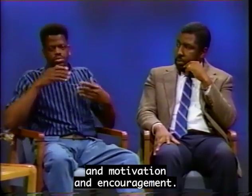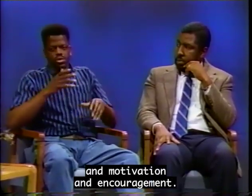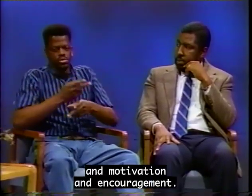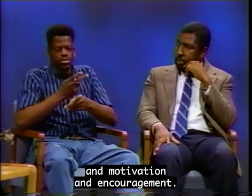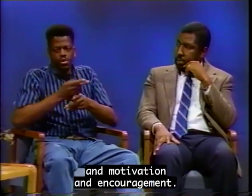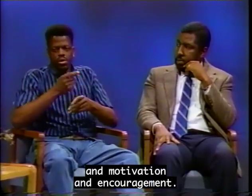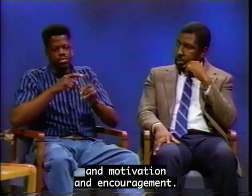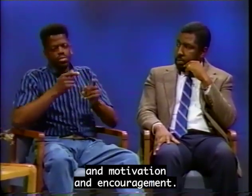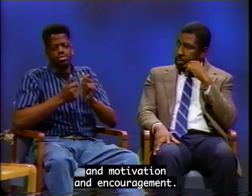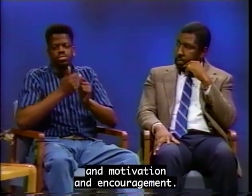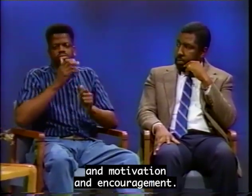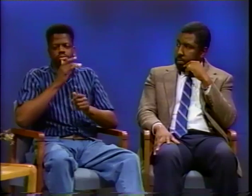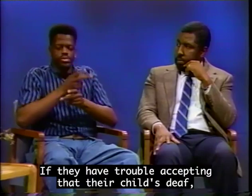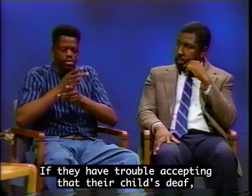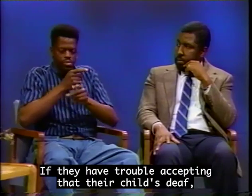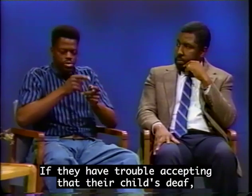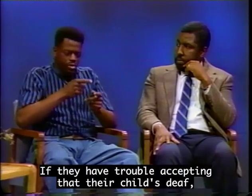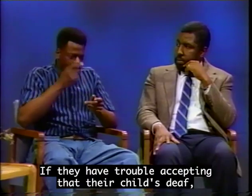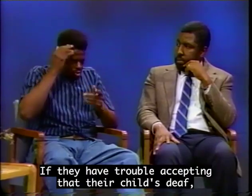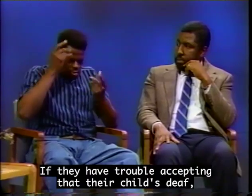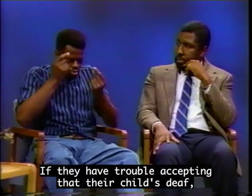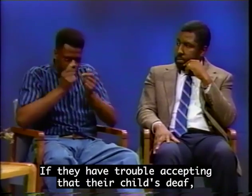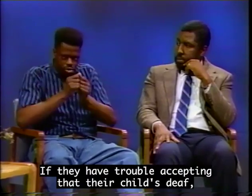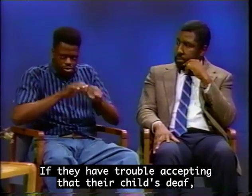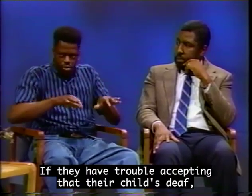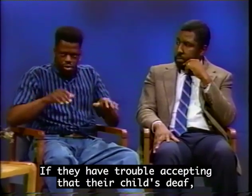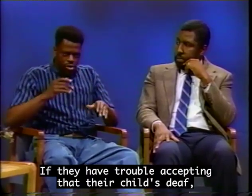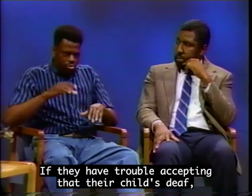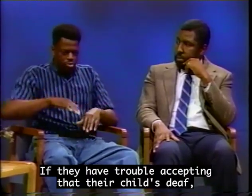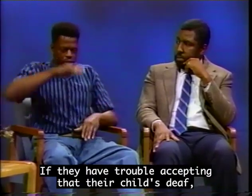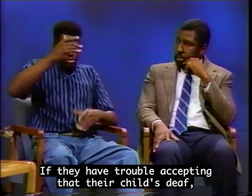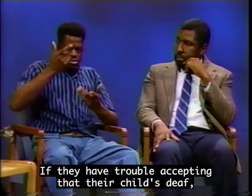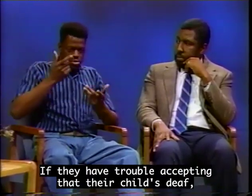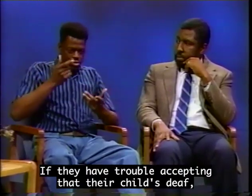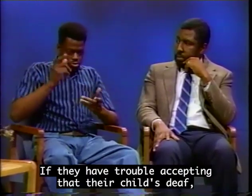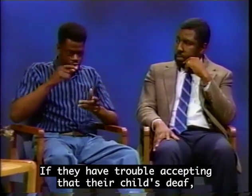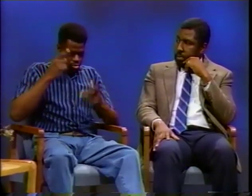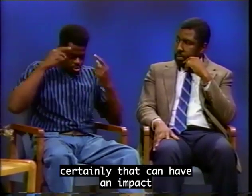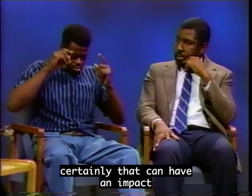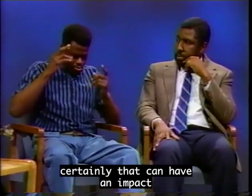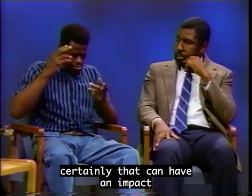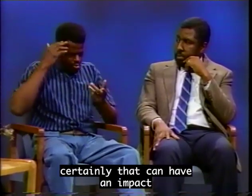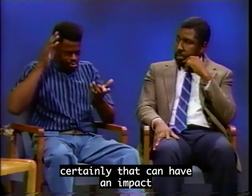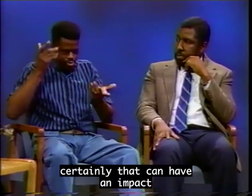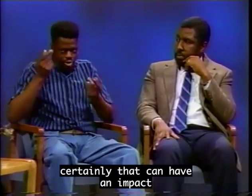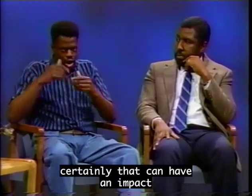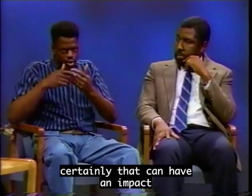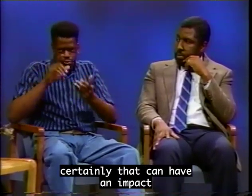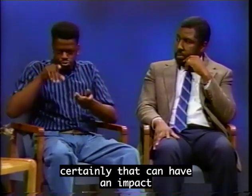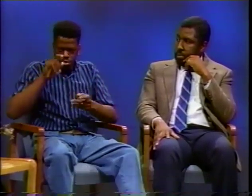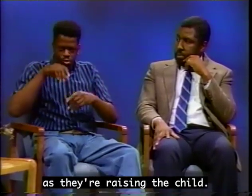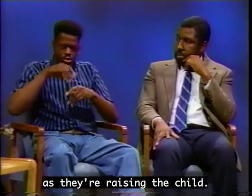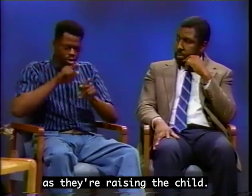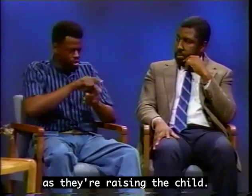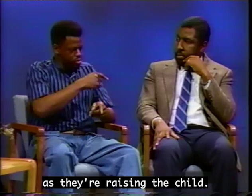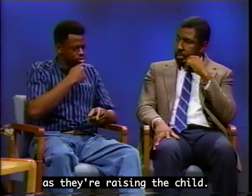encouragement. If they have trouble accepting that their child's deaf, certainly that can have an impact as they're raising the